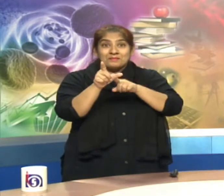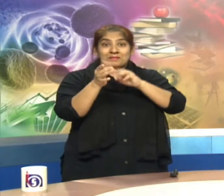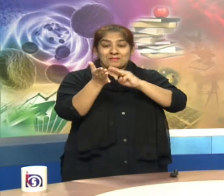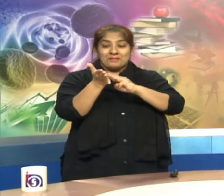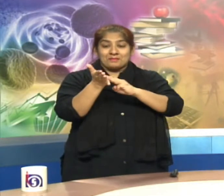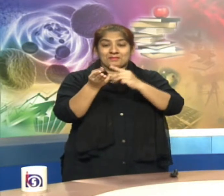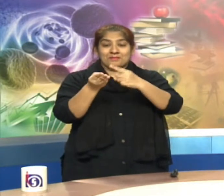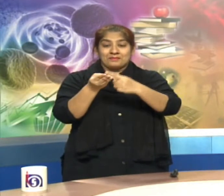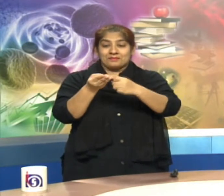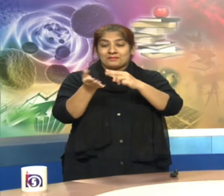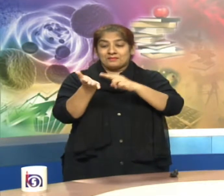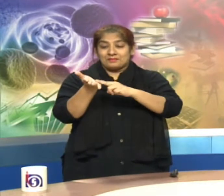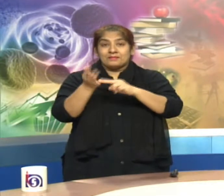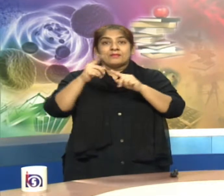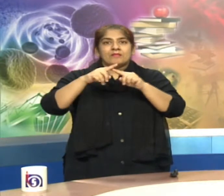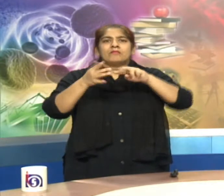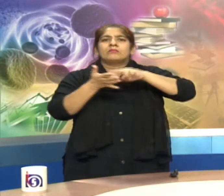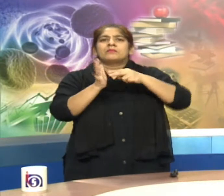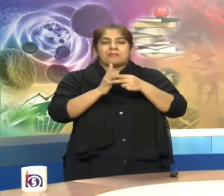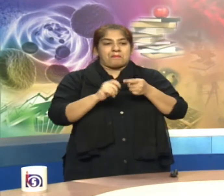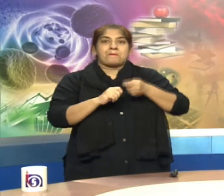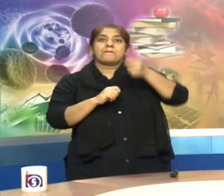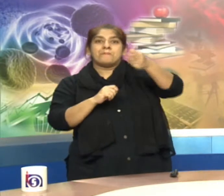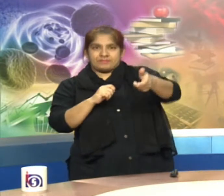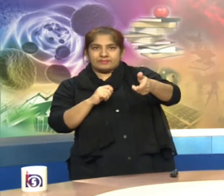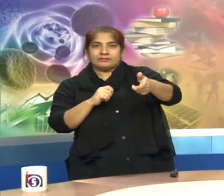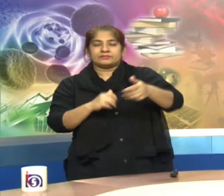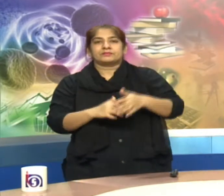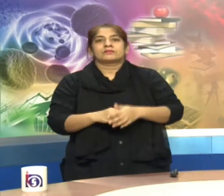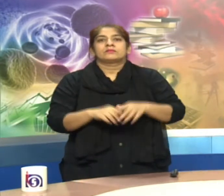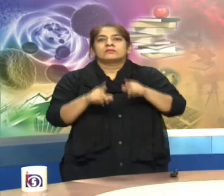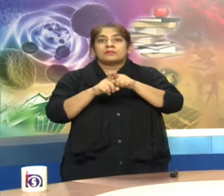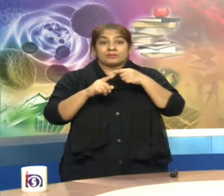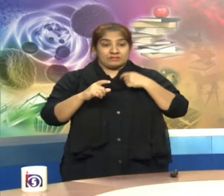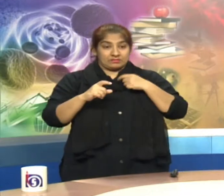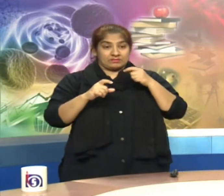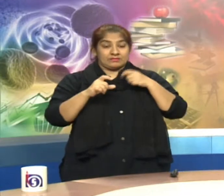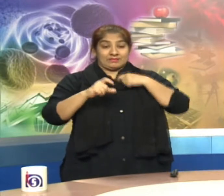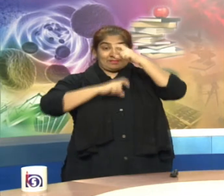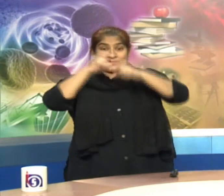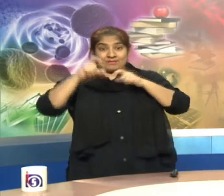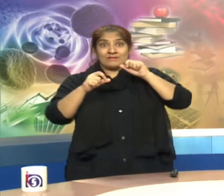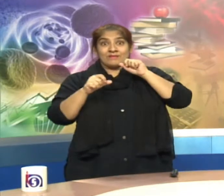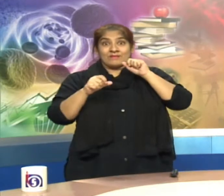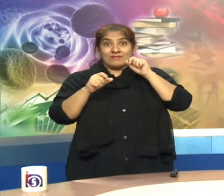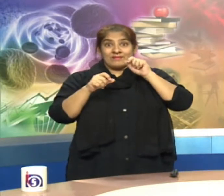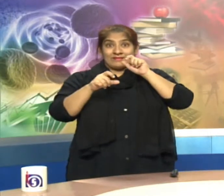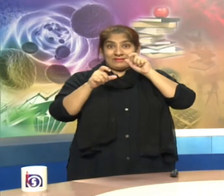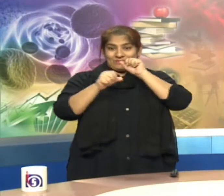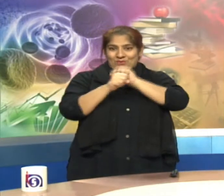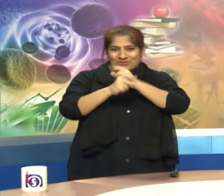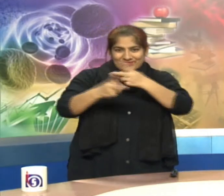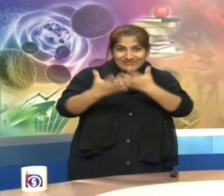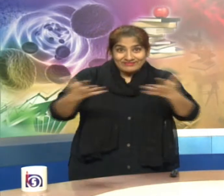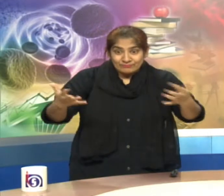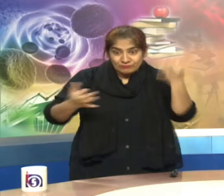In the second row, you can see that payment word is written.